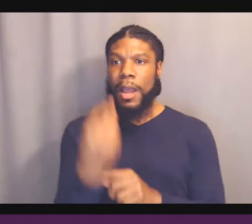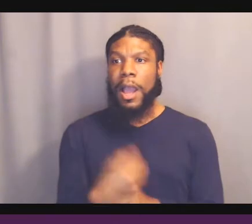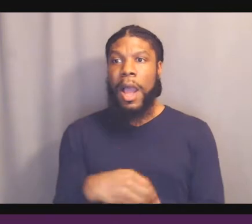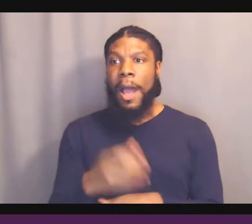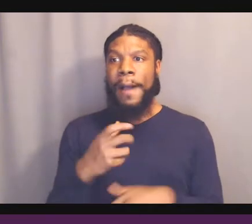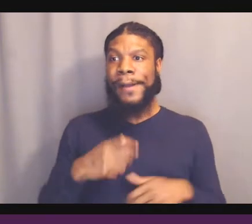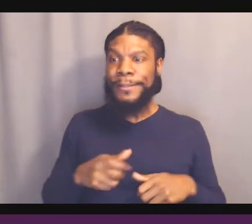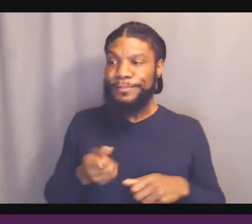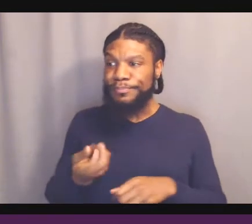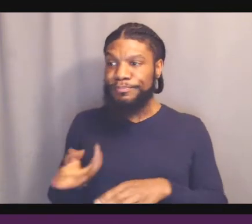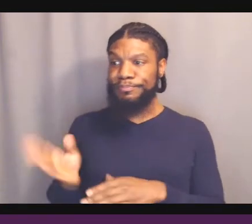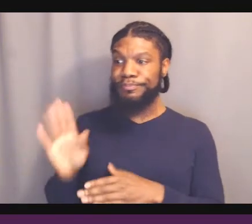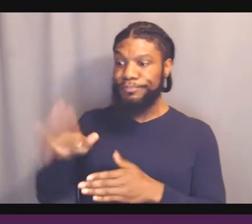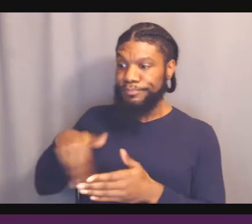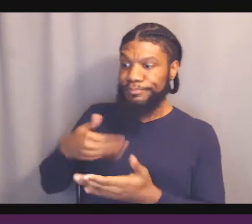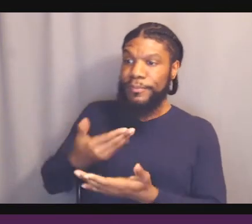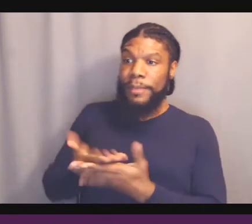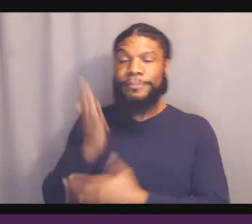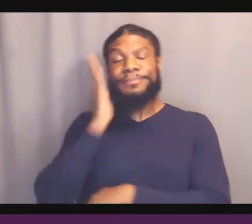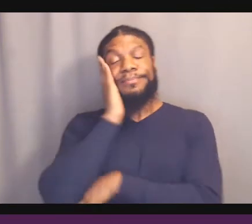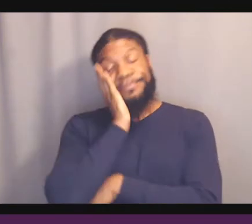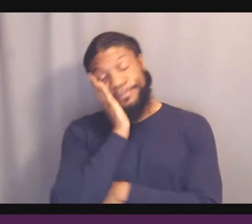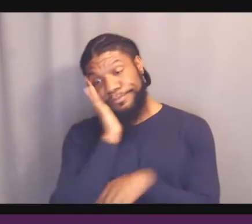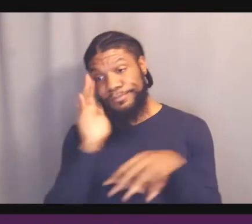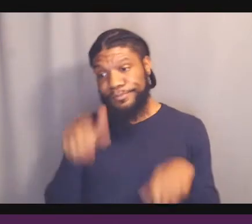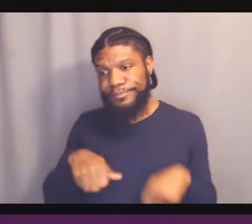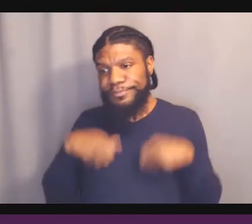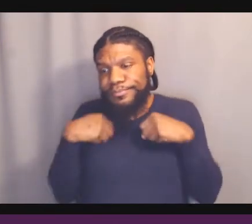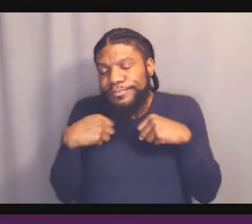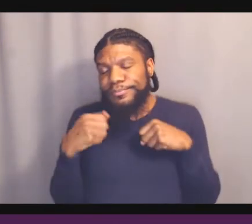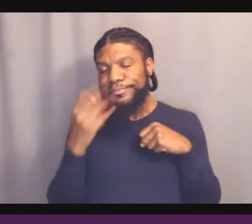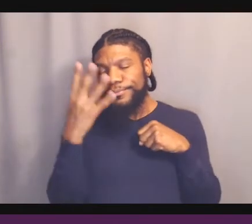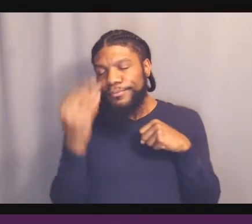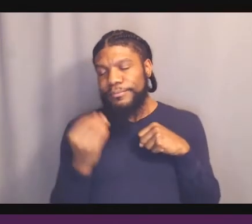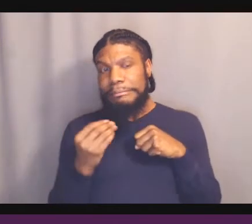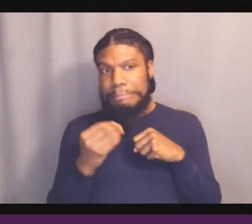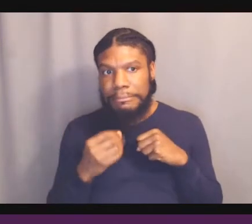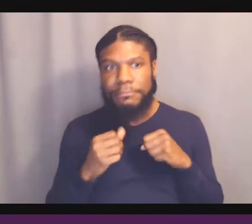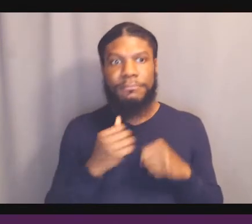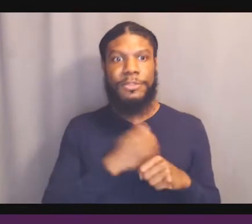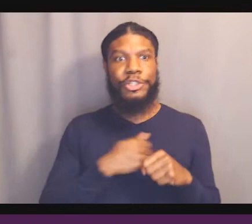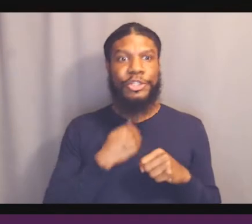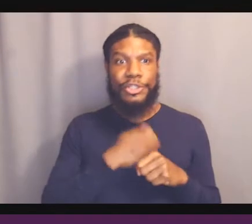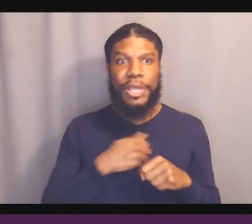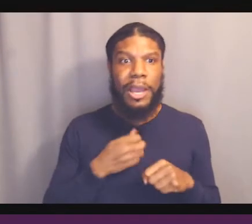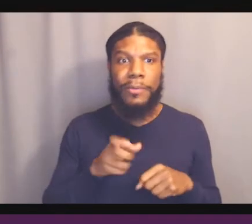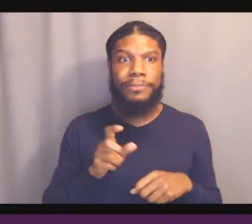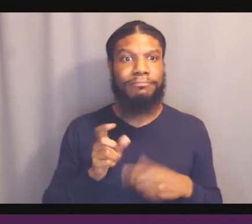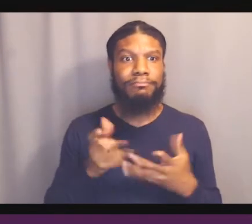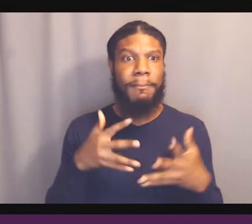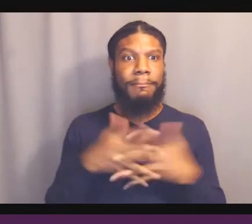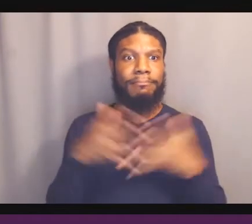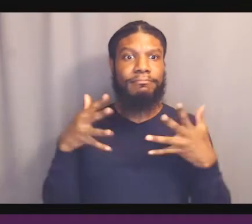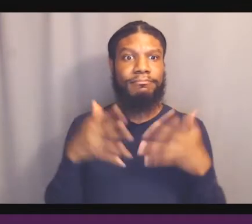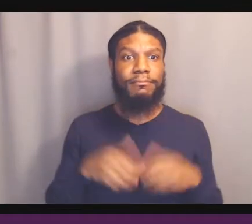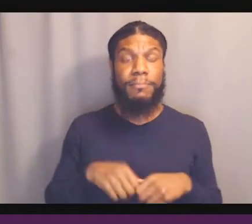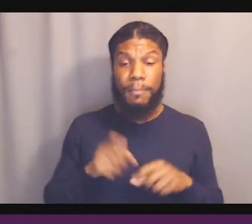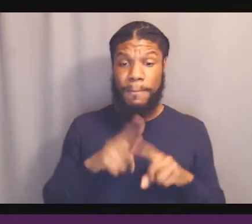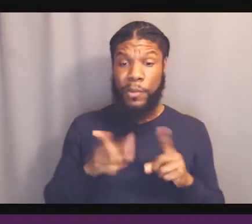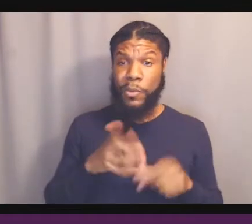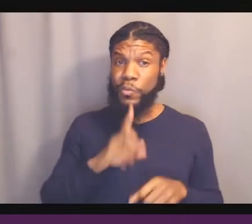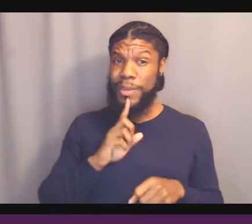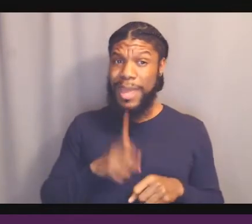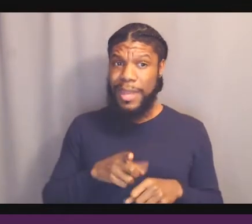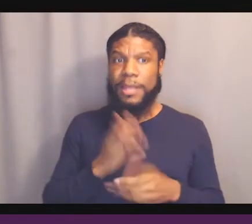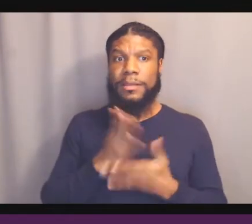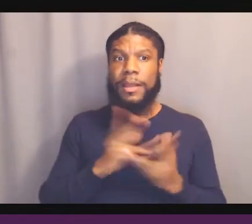to sleep. Oh, I'm sorry. I wasn't able to tell nobody that. Okay. Well, here's the reality. Some people do. Some people do it just to say